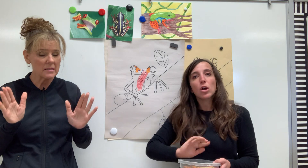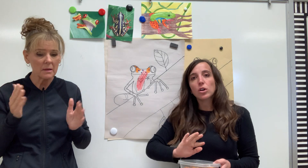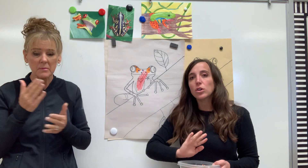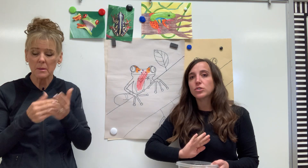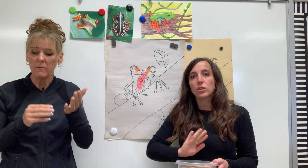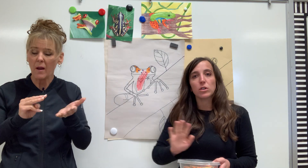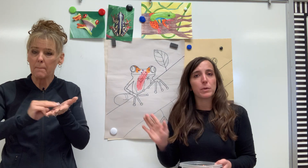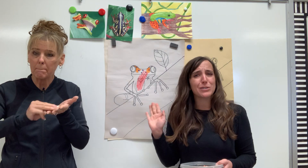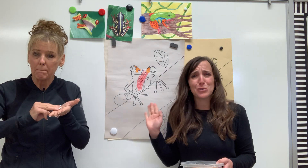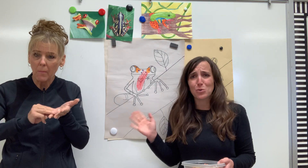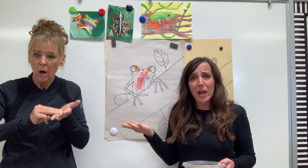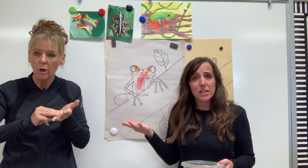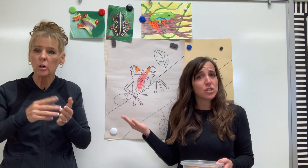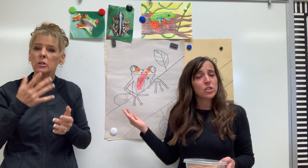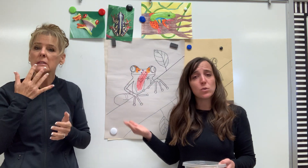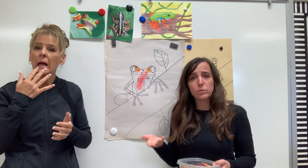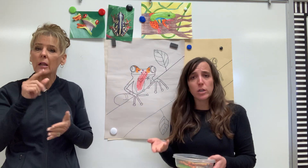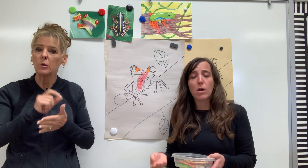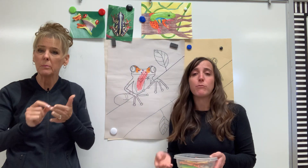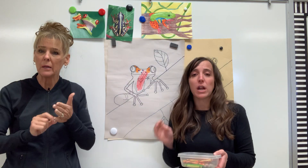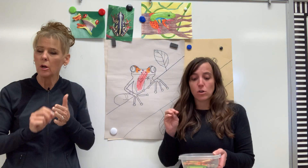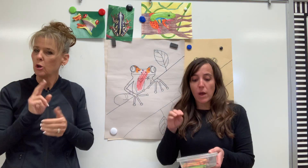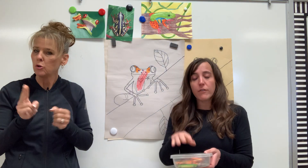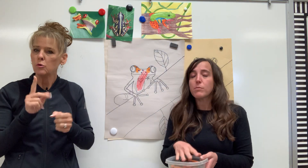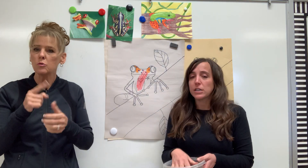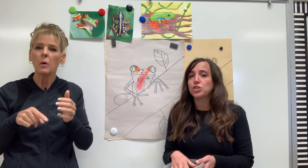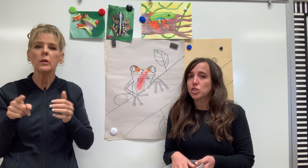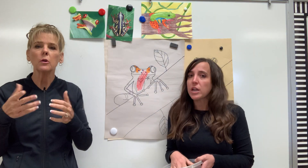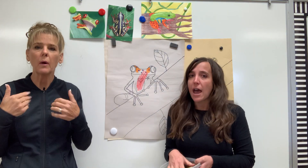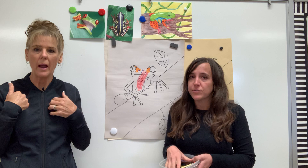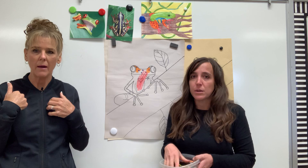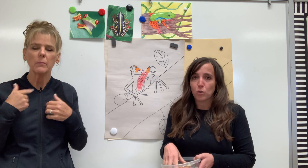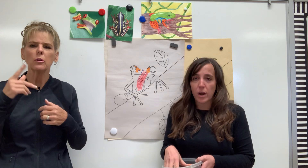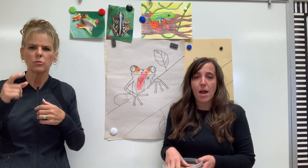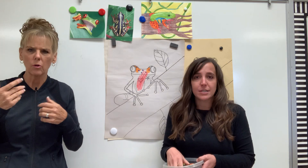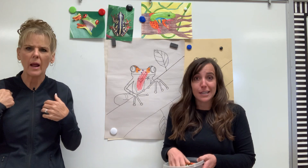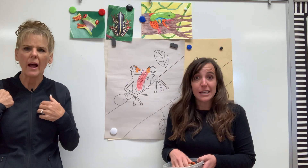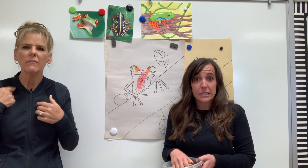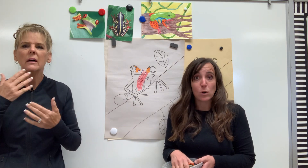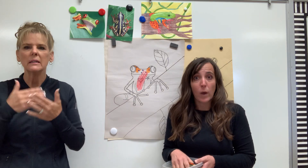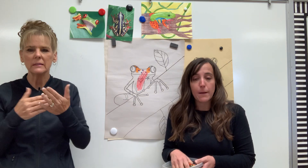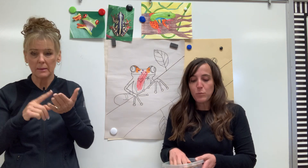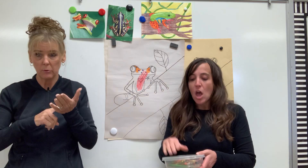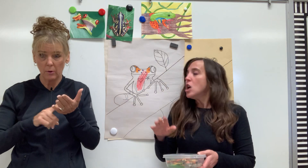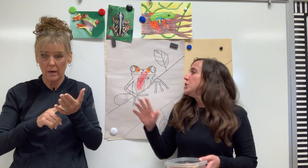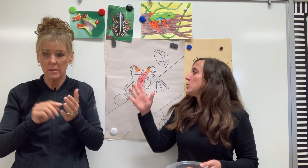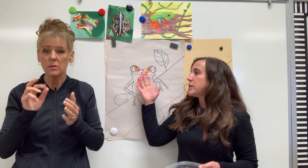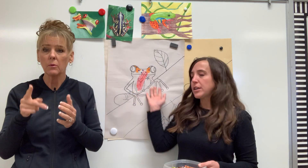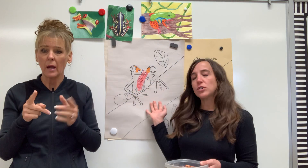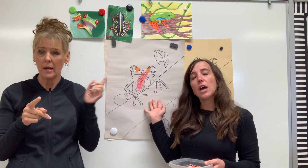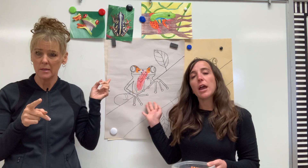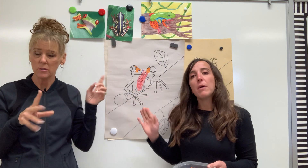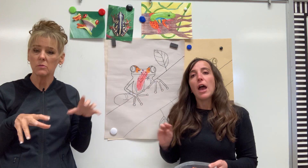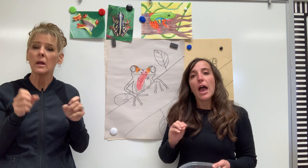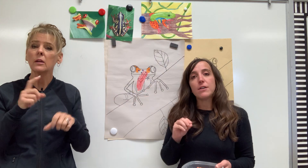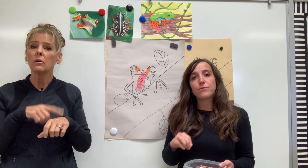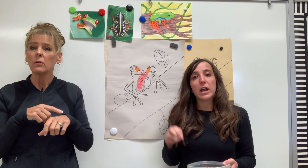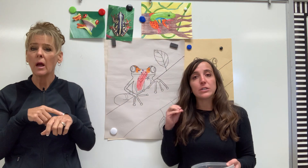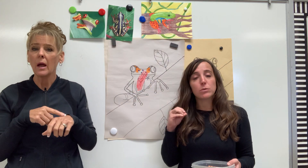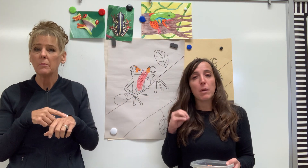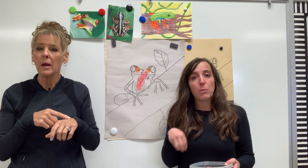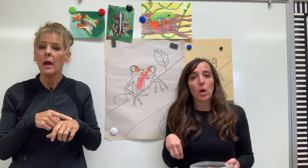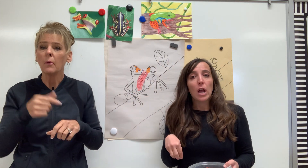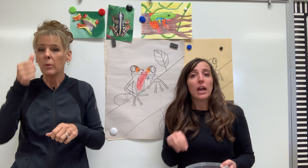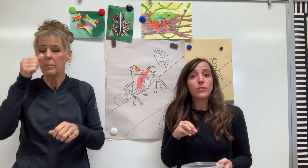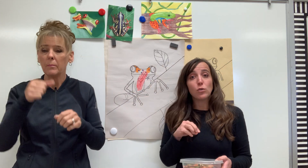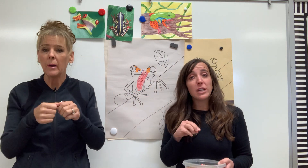had markers or color pencils. Great, just use what you have, but I know everybody should have some crayons at least, okay? So take your time, and